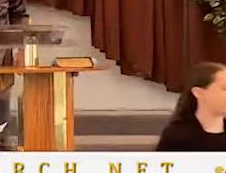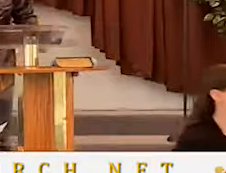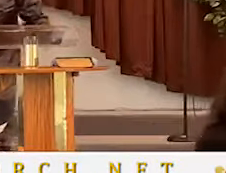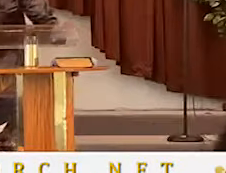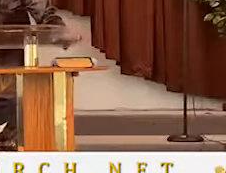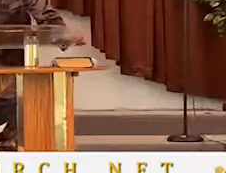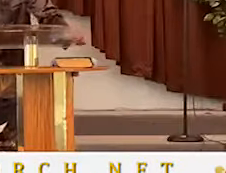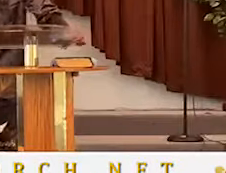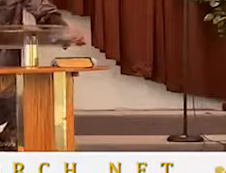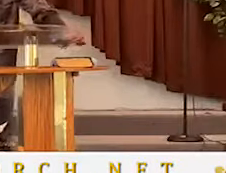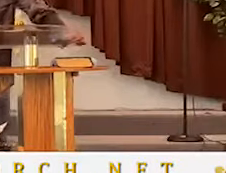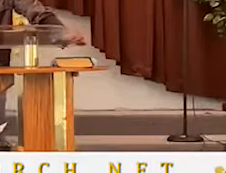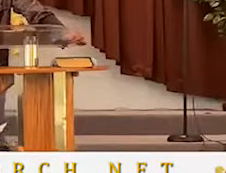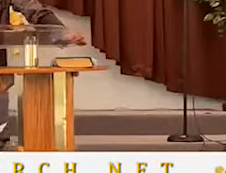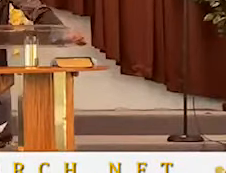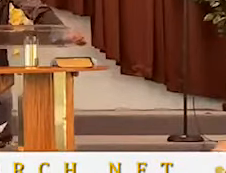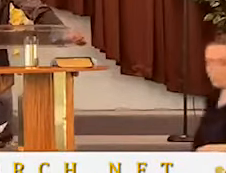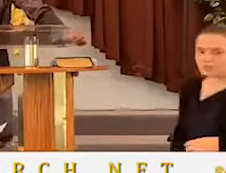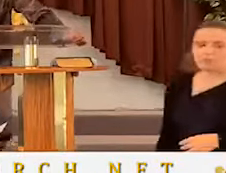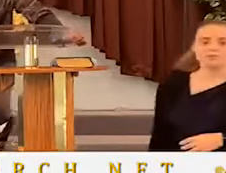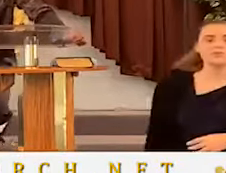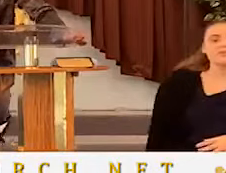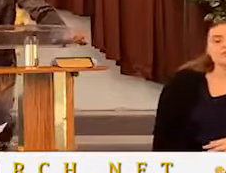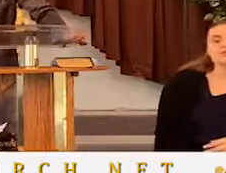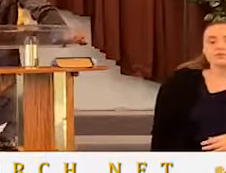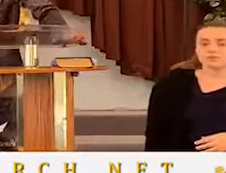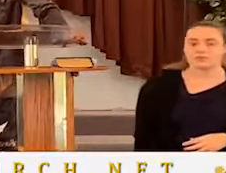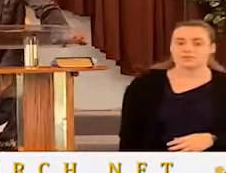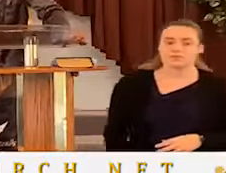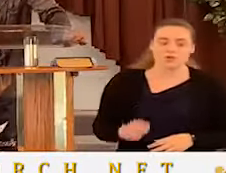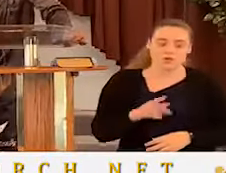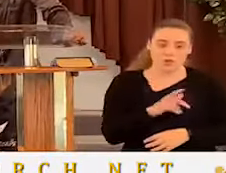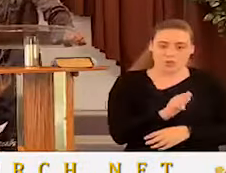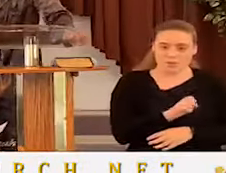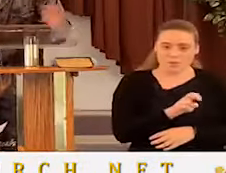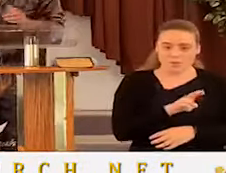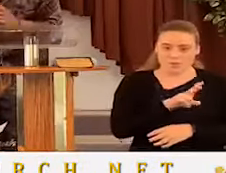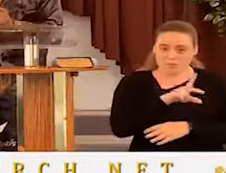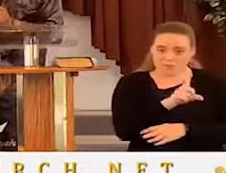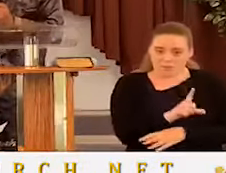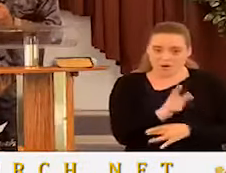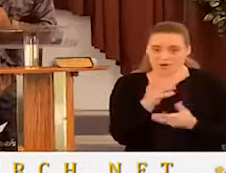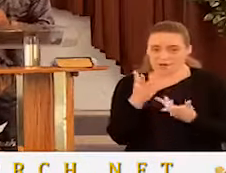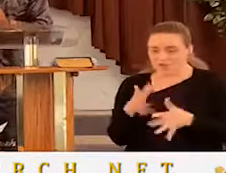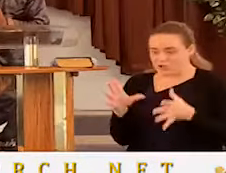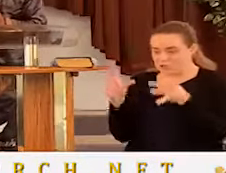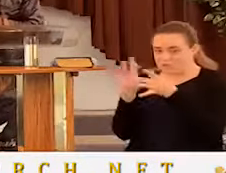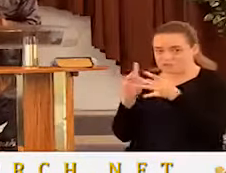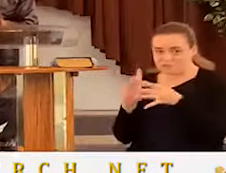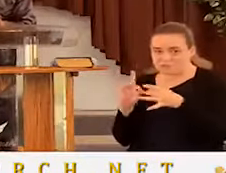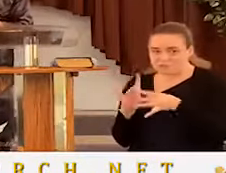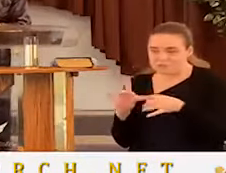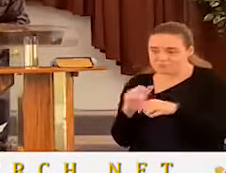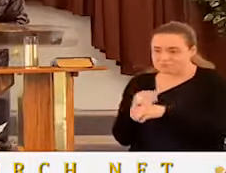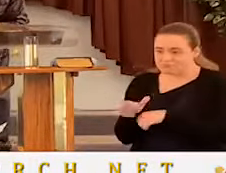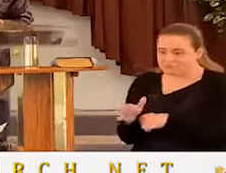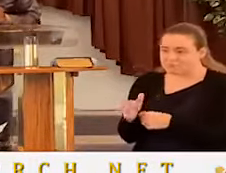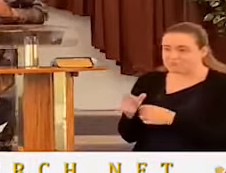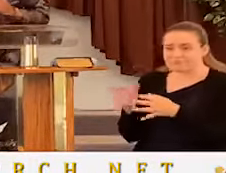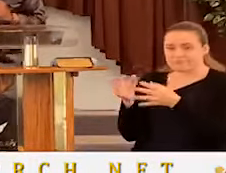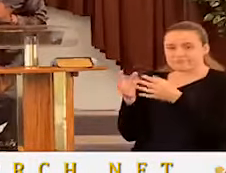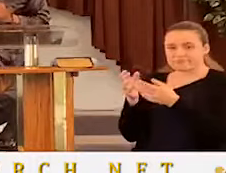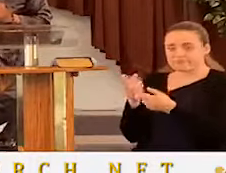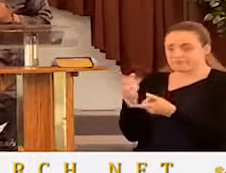Oh, I feel this thing. After Paul and that Ecclesiastes has concluded his message on pleading with the new Roman